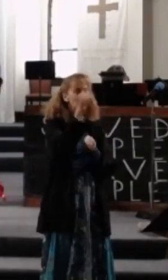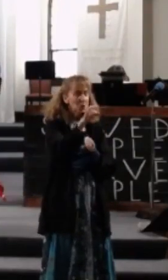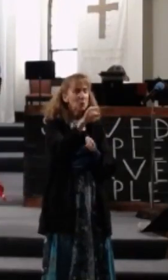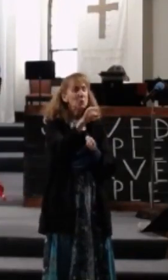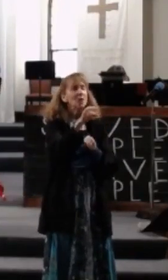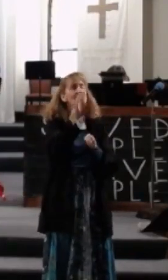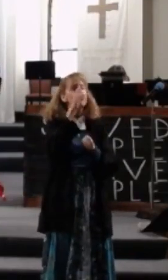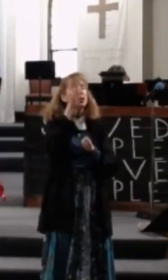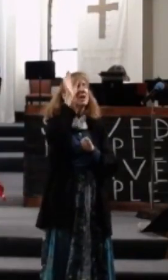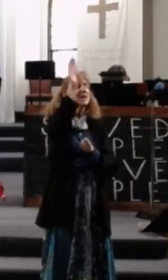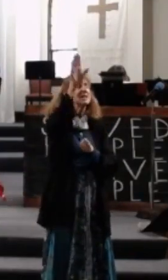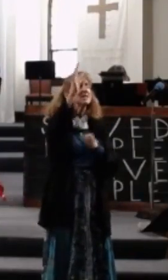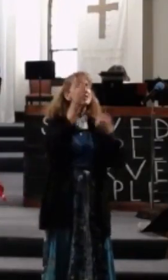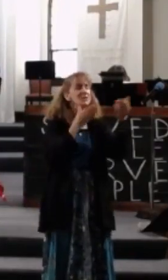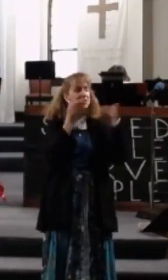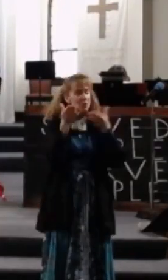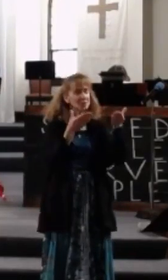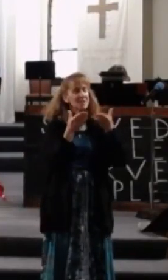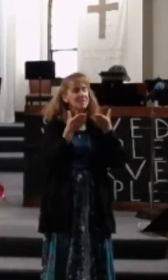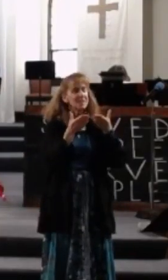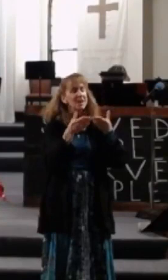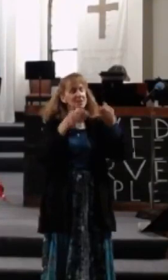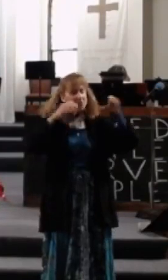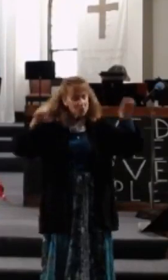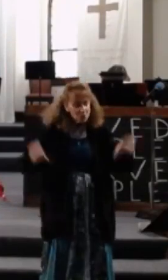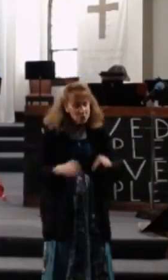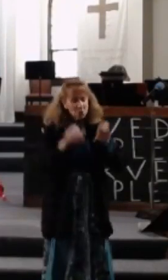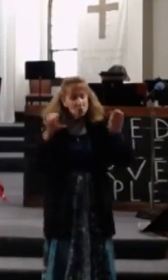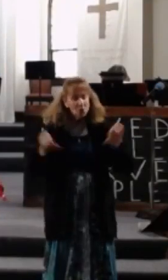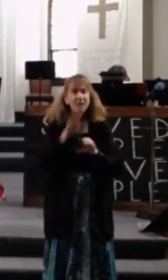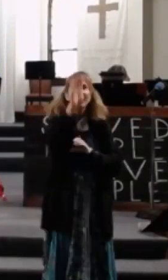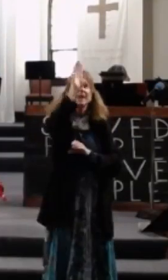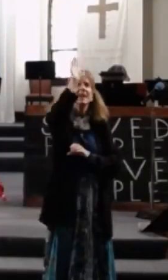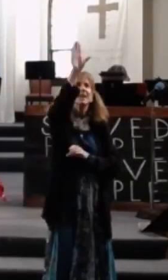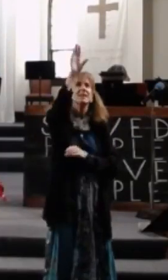his service to fulfill his purpose